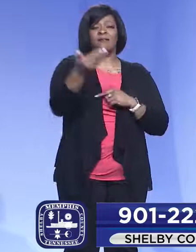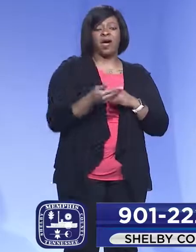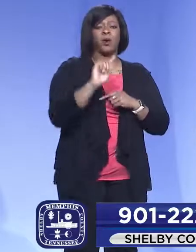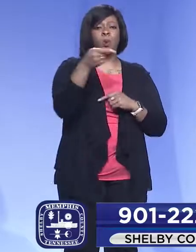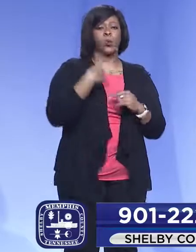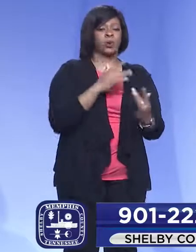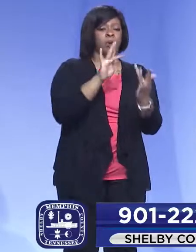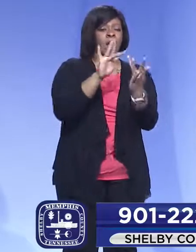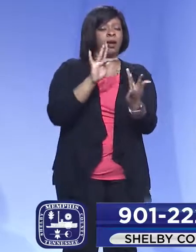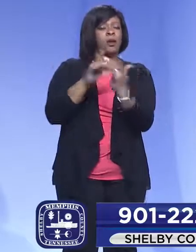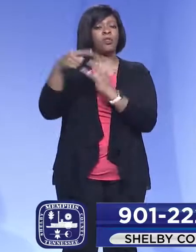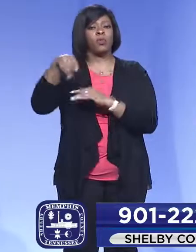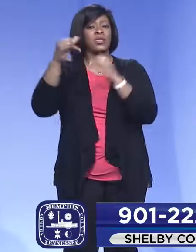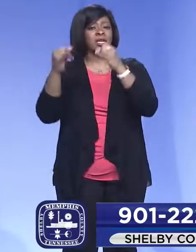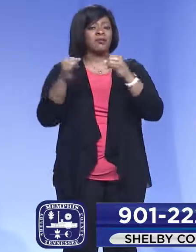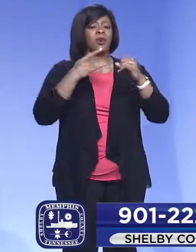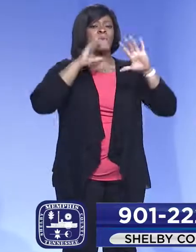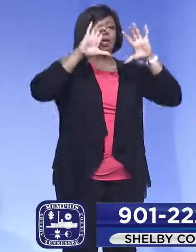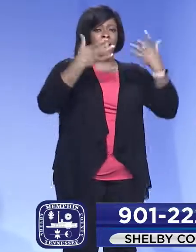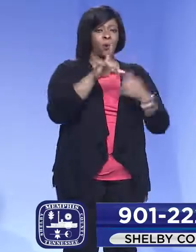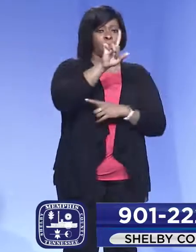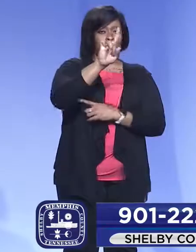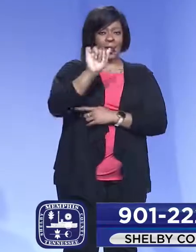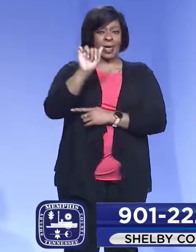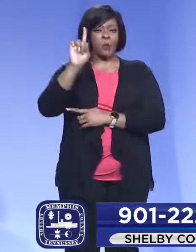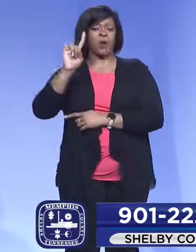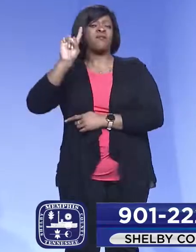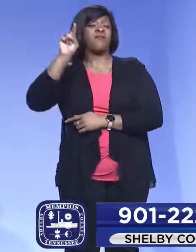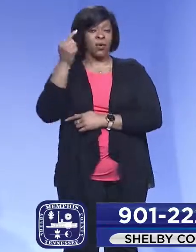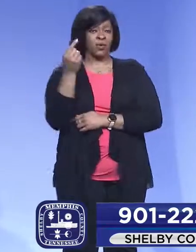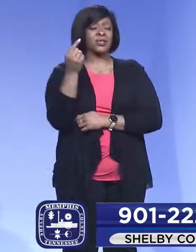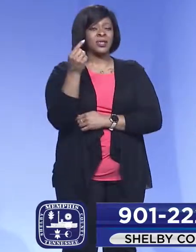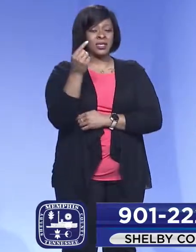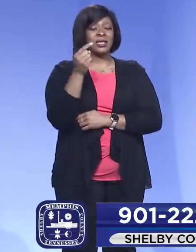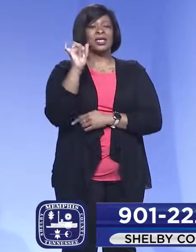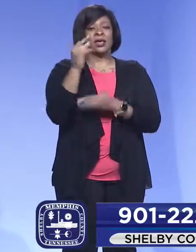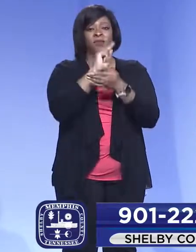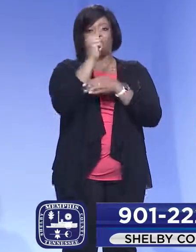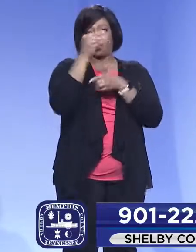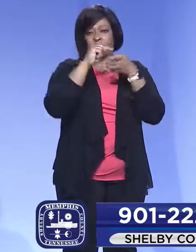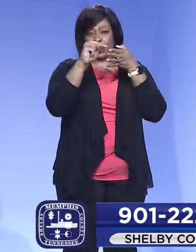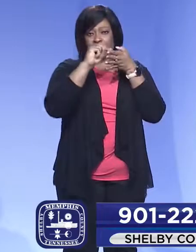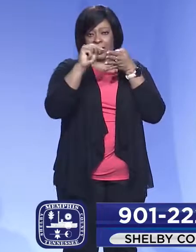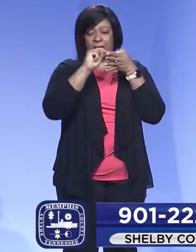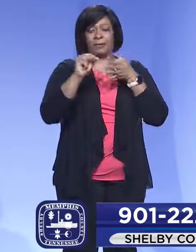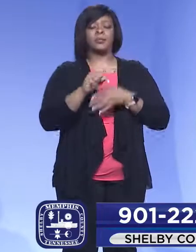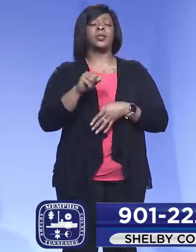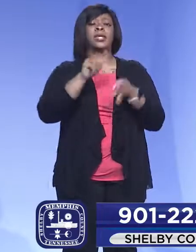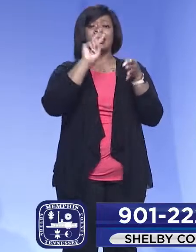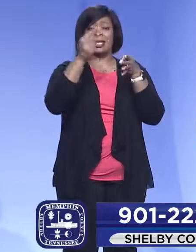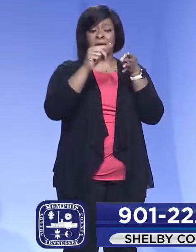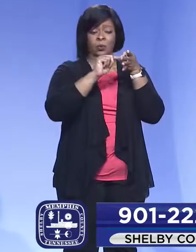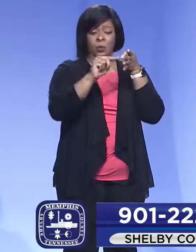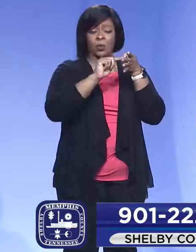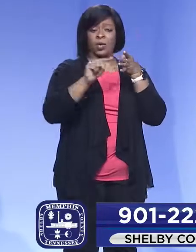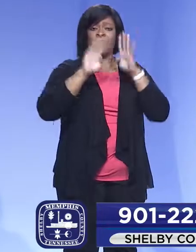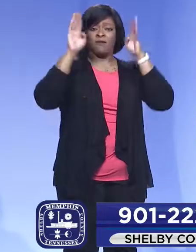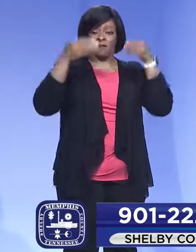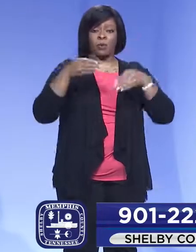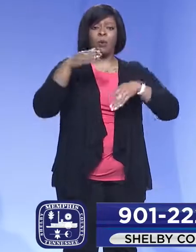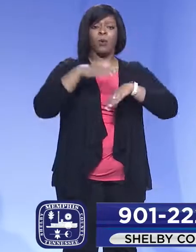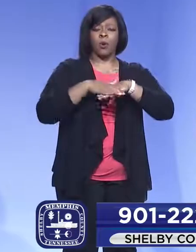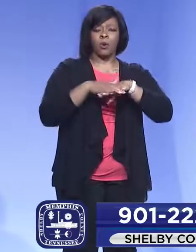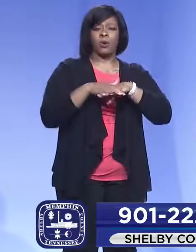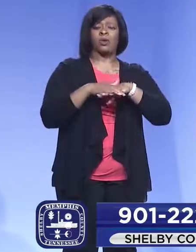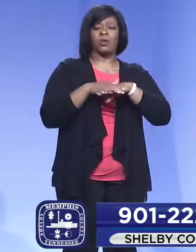reached those individuals in category 1A1. And that was week 1. And week 2 was dedicated to